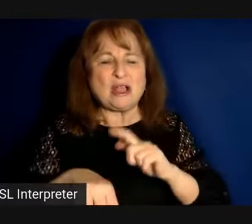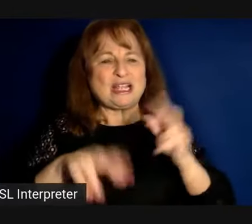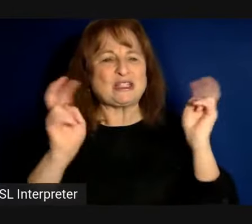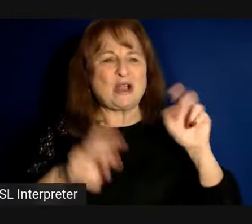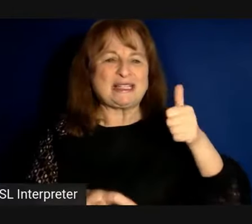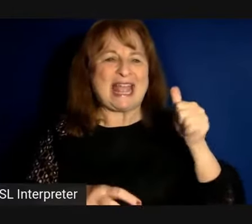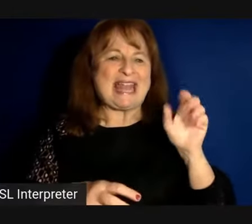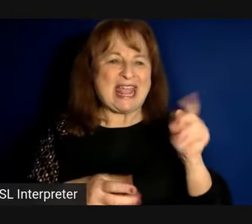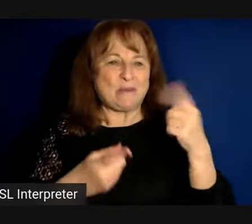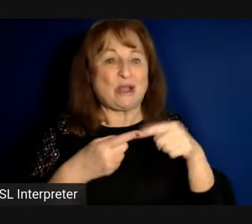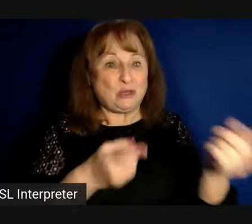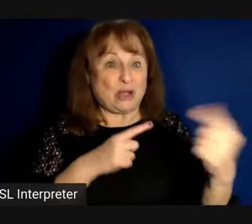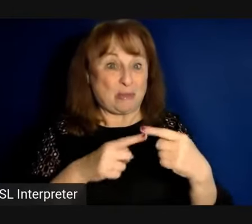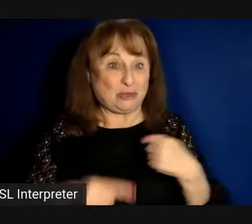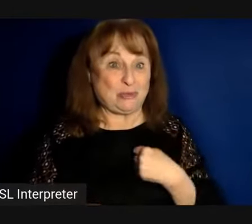you come to me